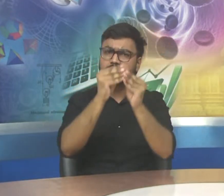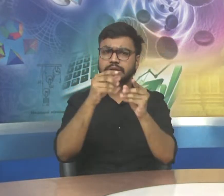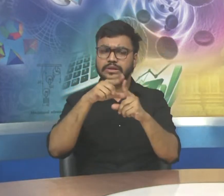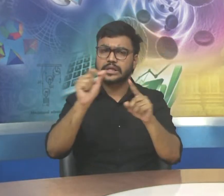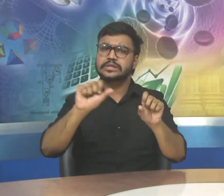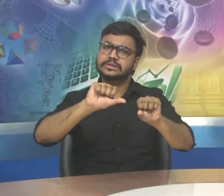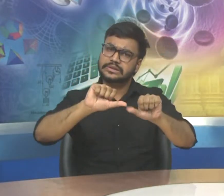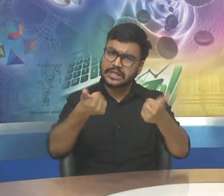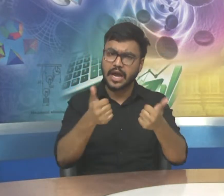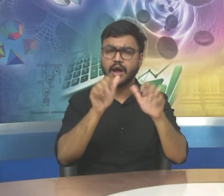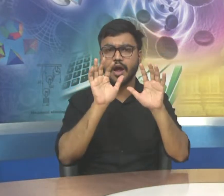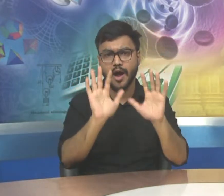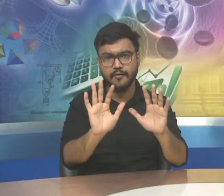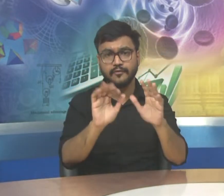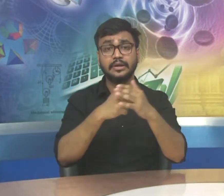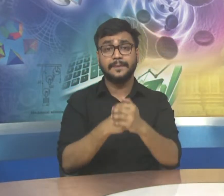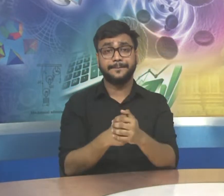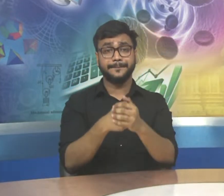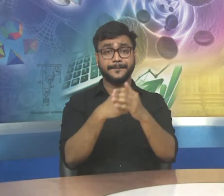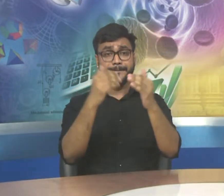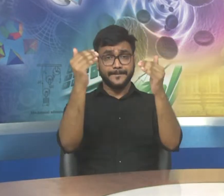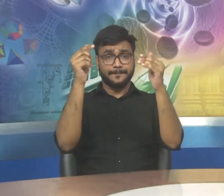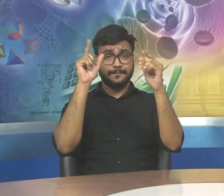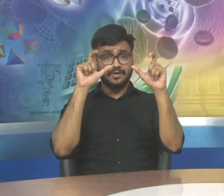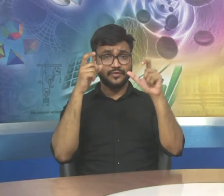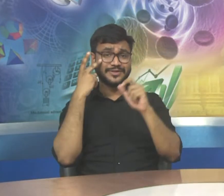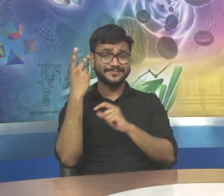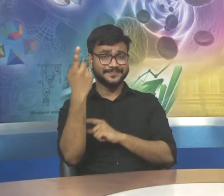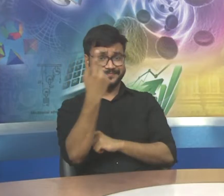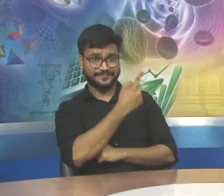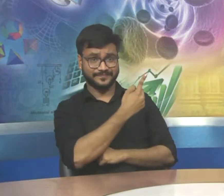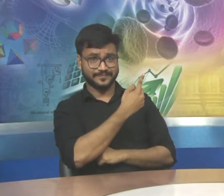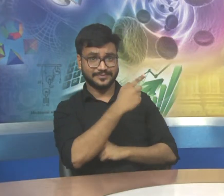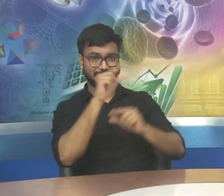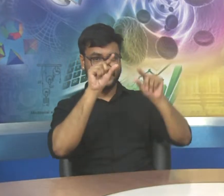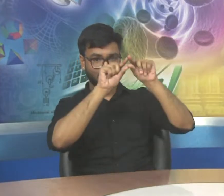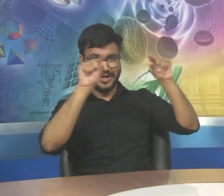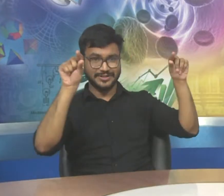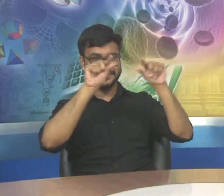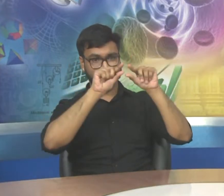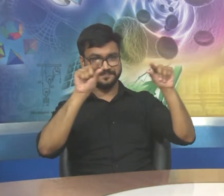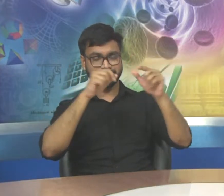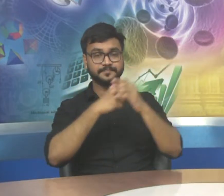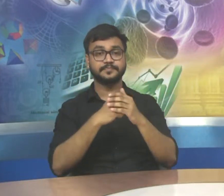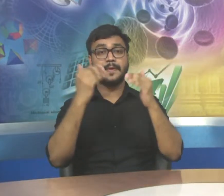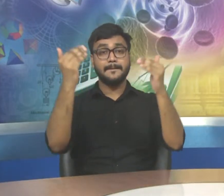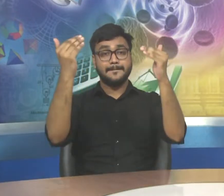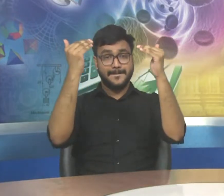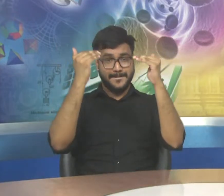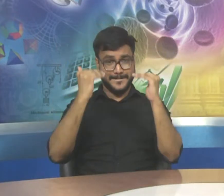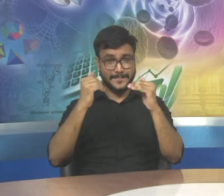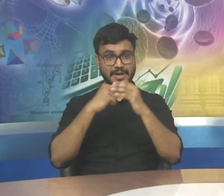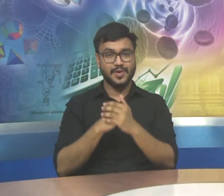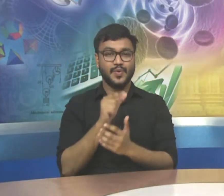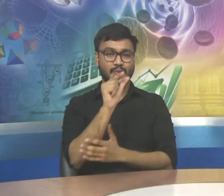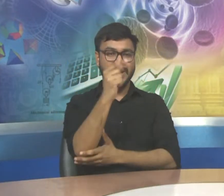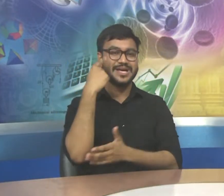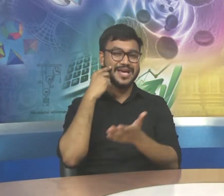We can say that energy of a body is equals to the total work it can do, and the